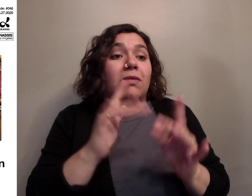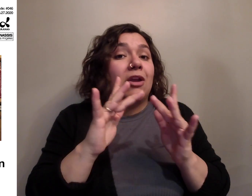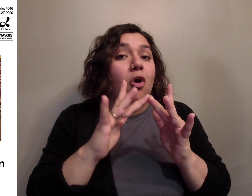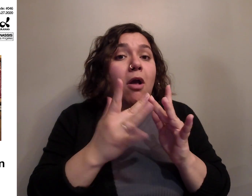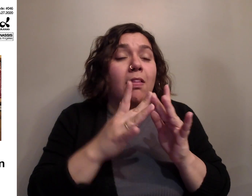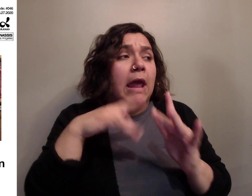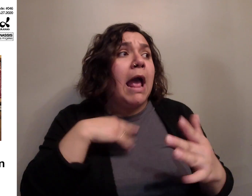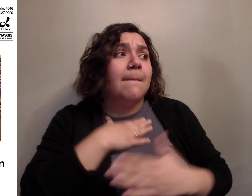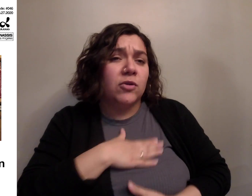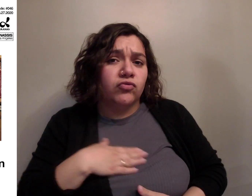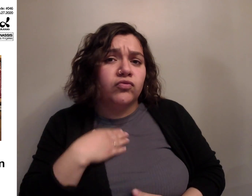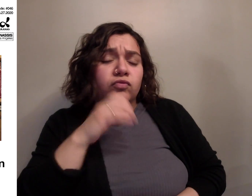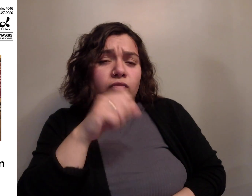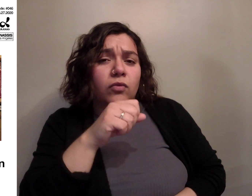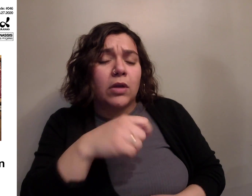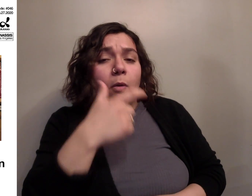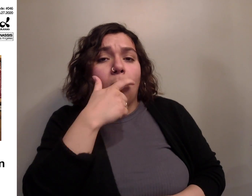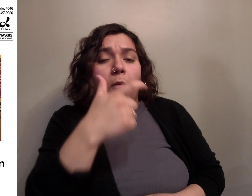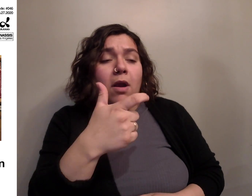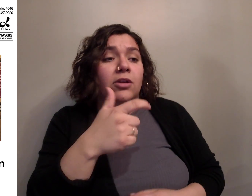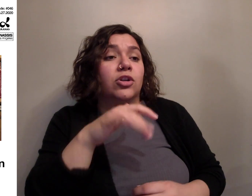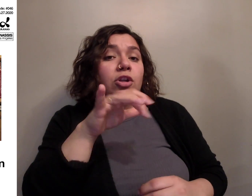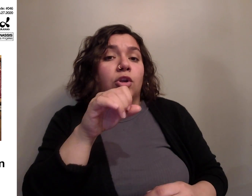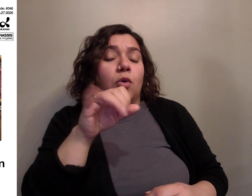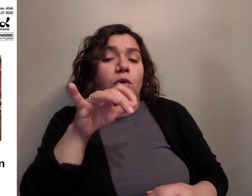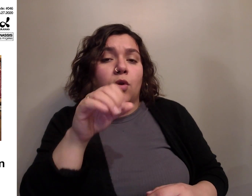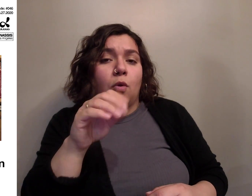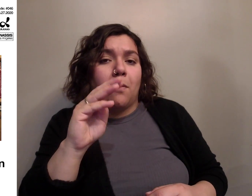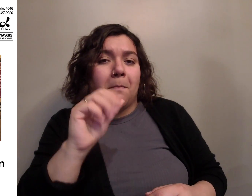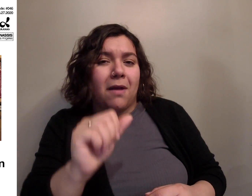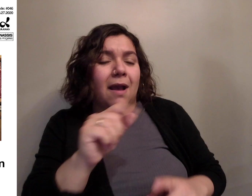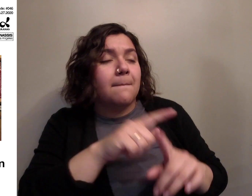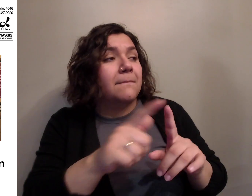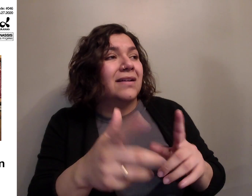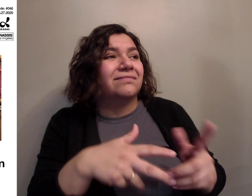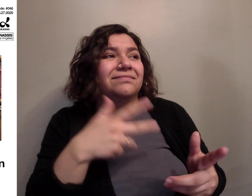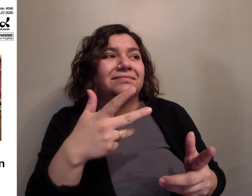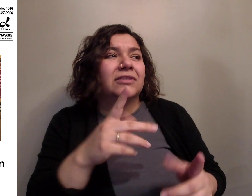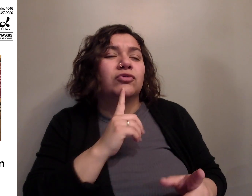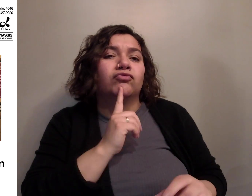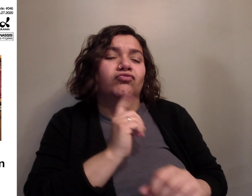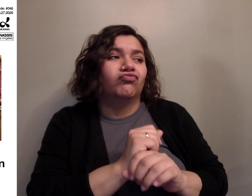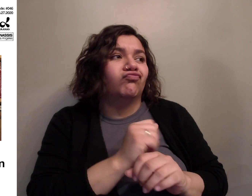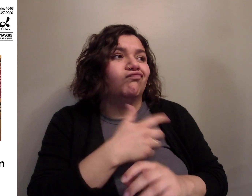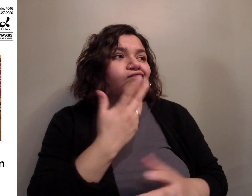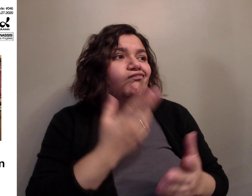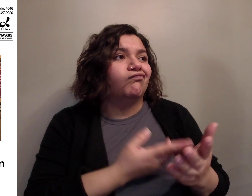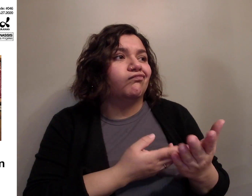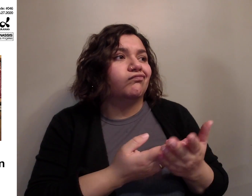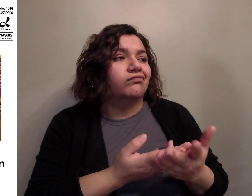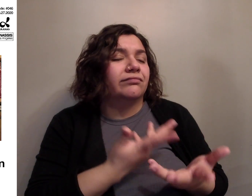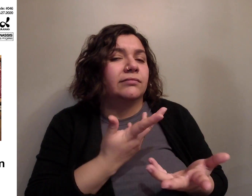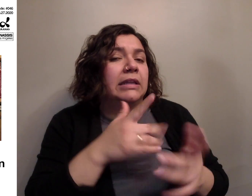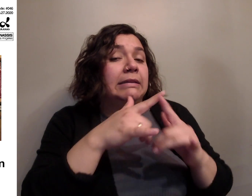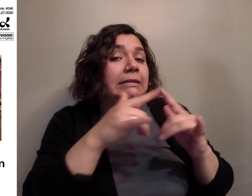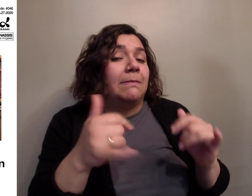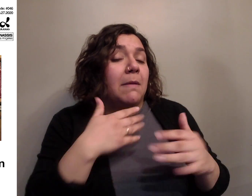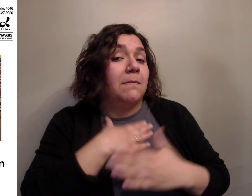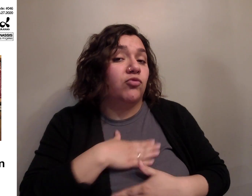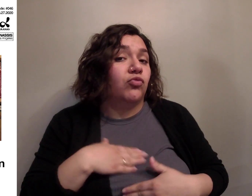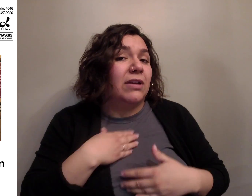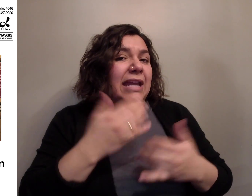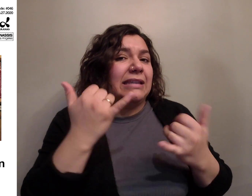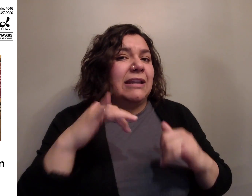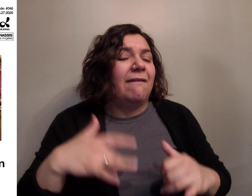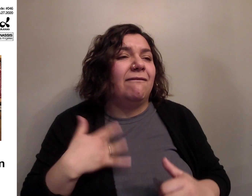to listening, not just online. I mean, I'm enjoying watching Yo-Yo Ma play, but it's truly, at